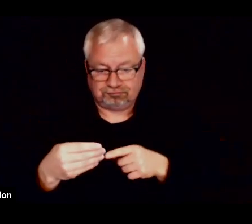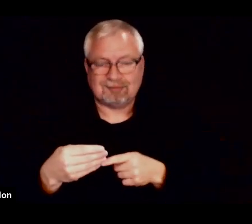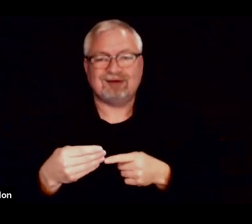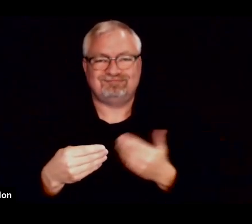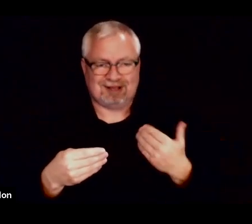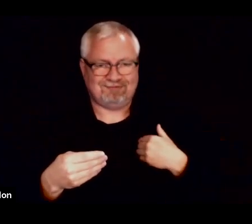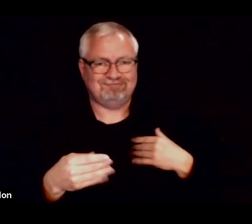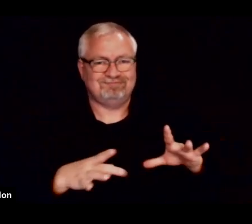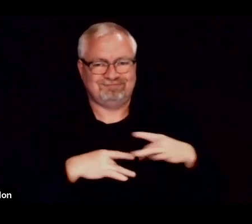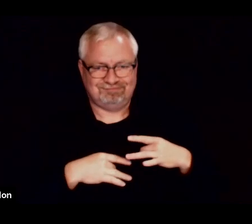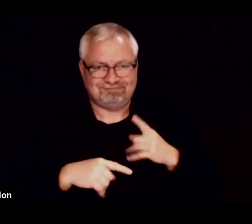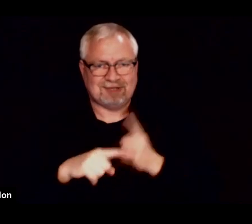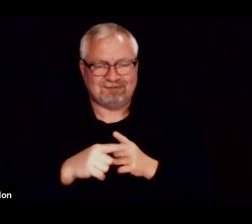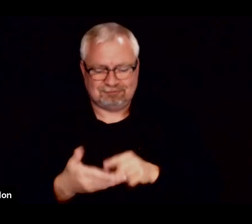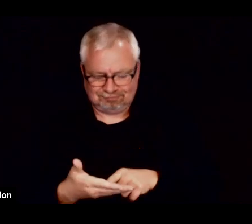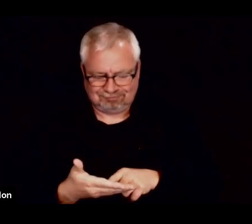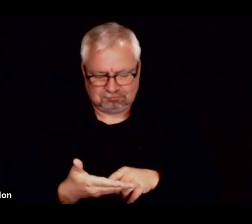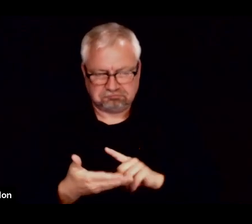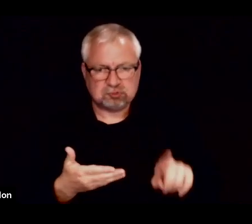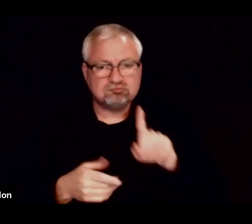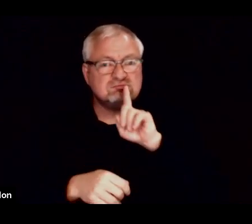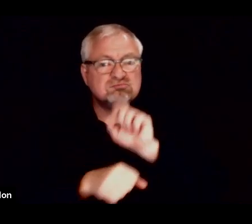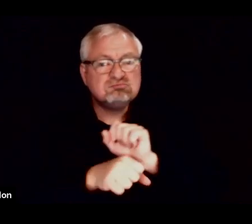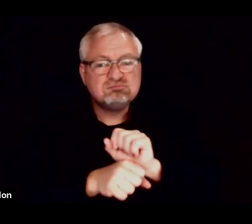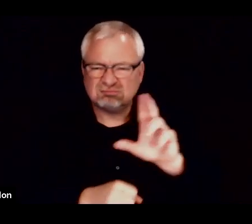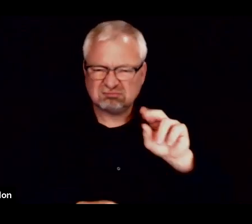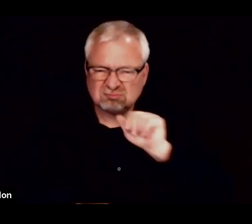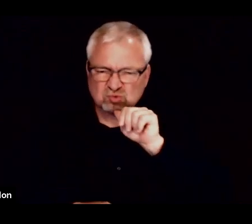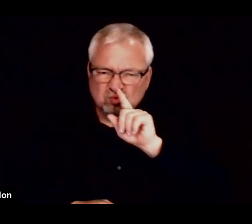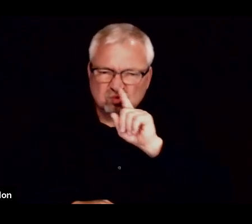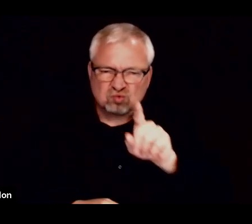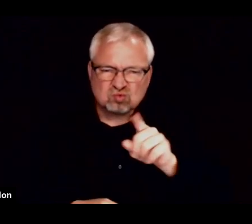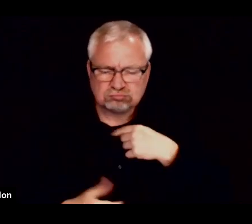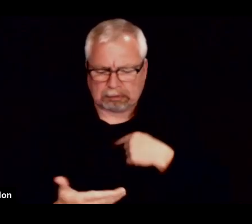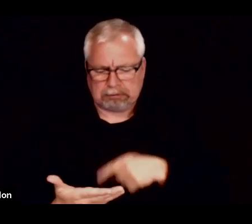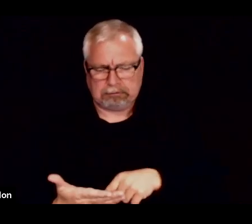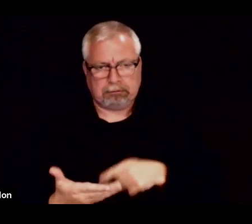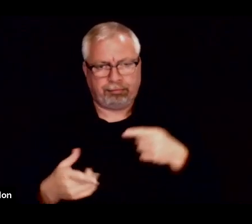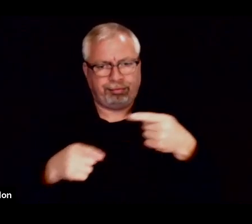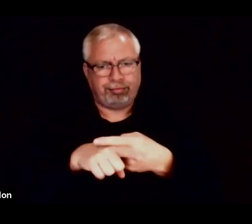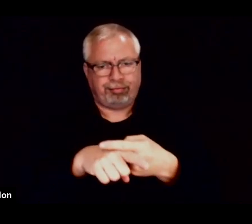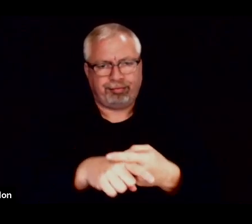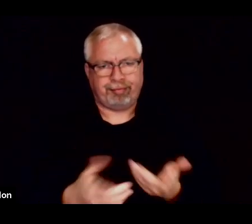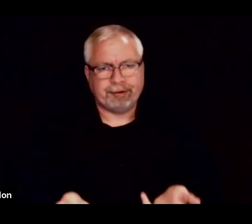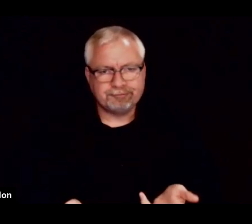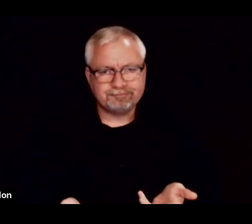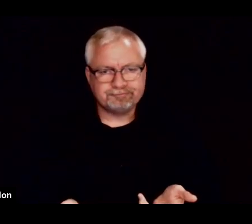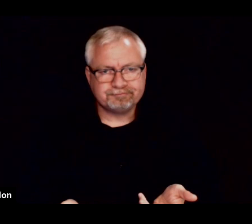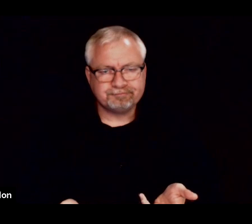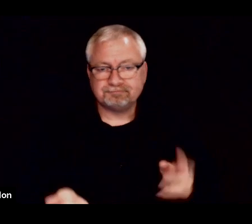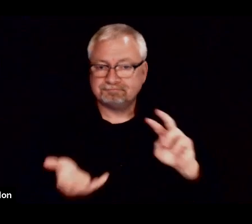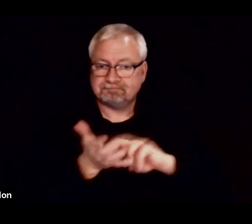positive. As the prevalence increases in a population, the negative